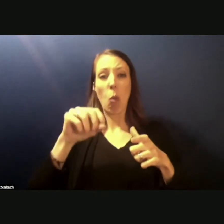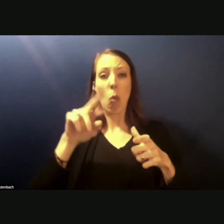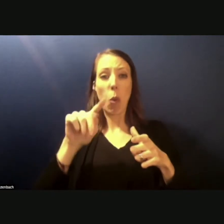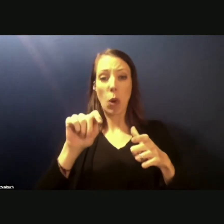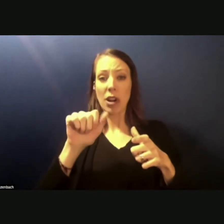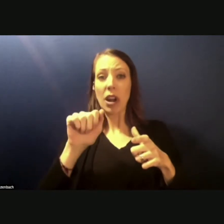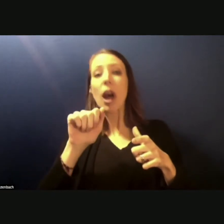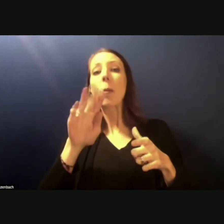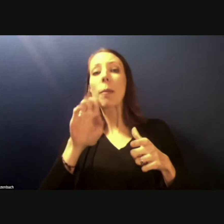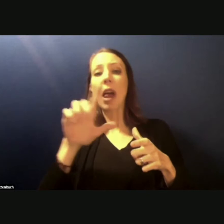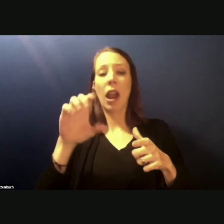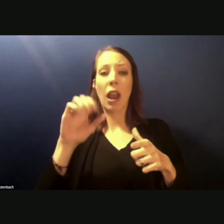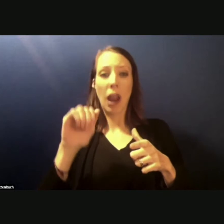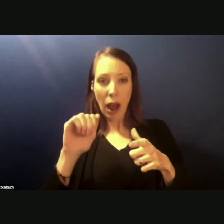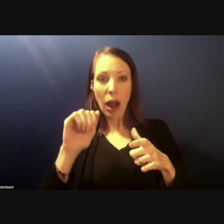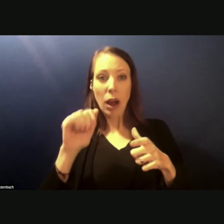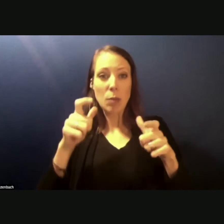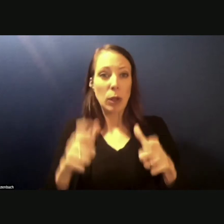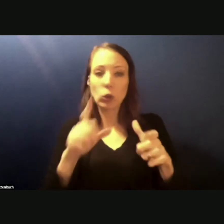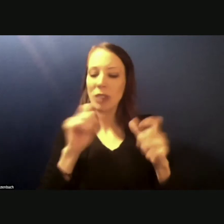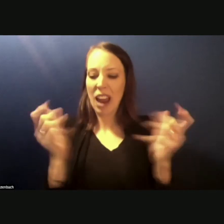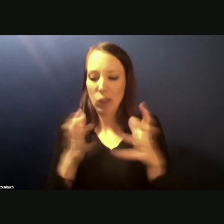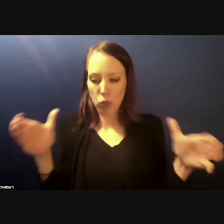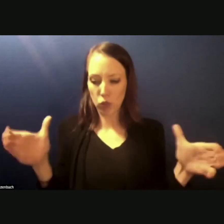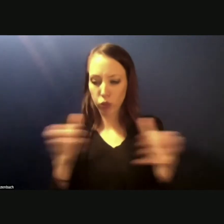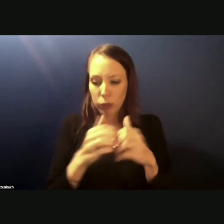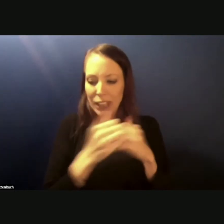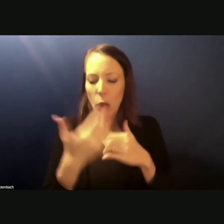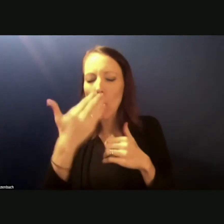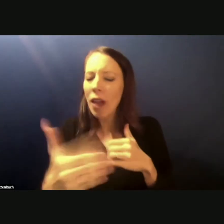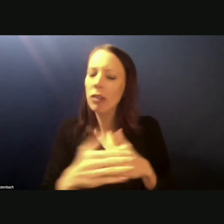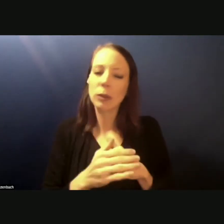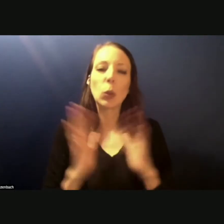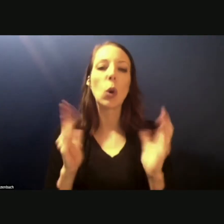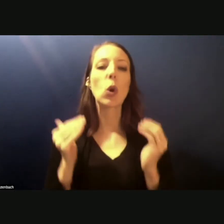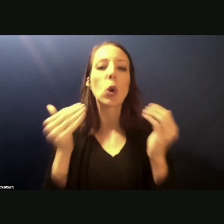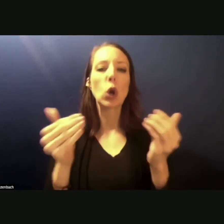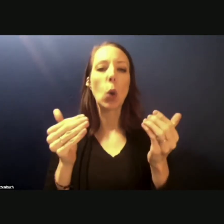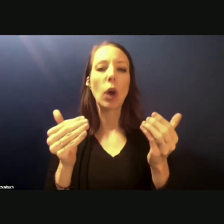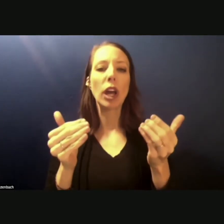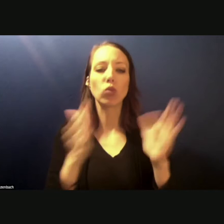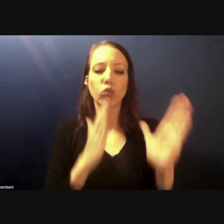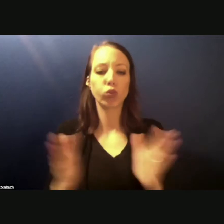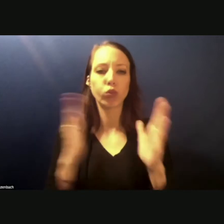maple syrup. So it comes together really well. So let's go ahead and start prepping the Brussels sprouts.